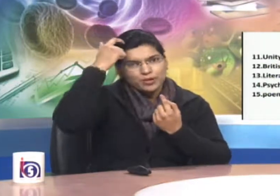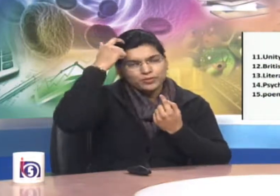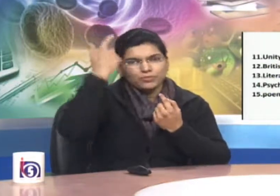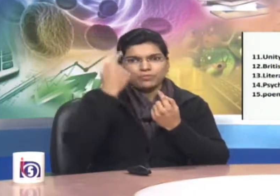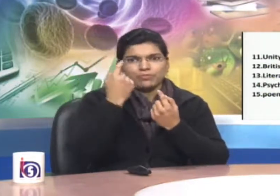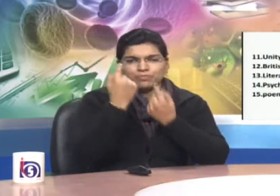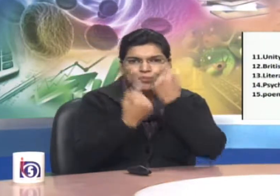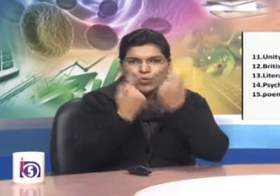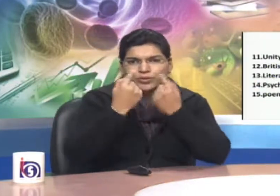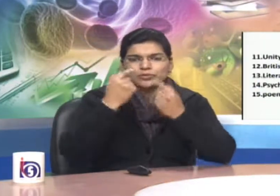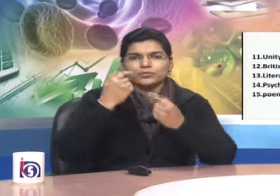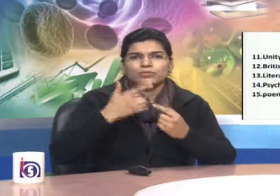psychological.